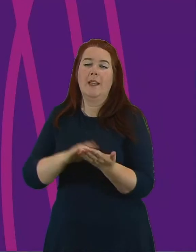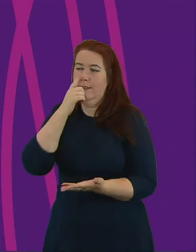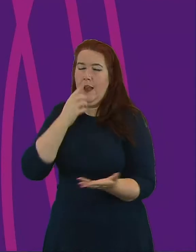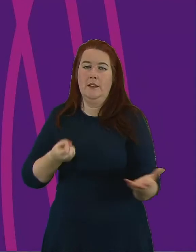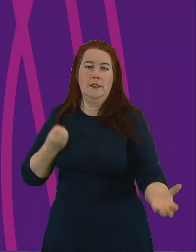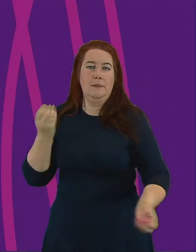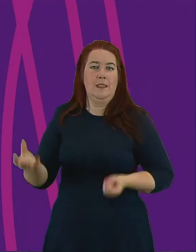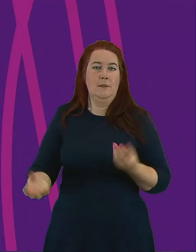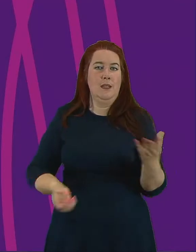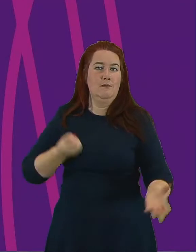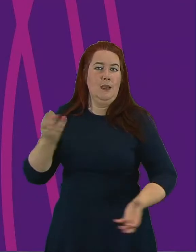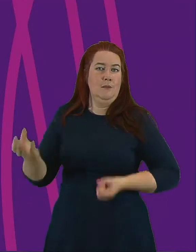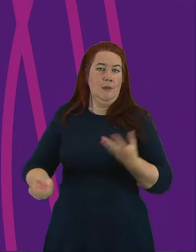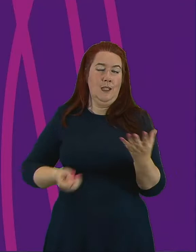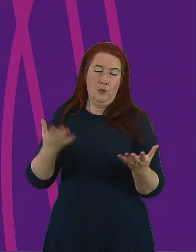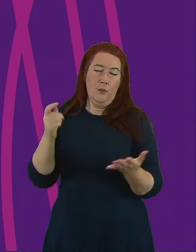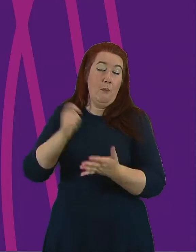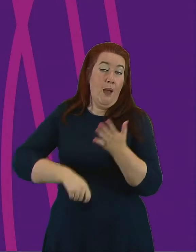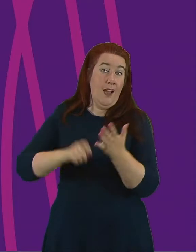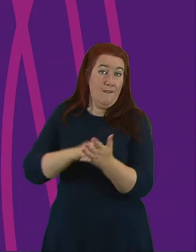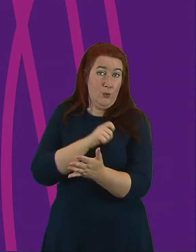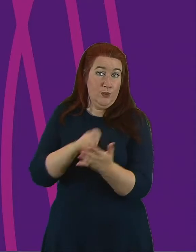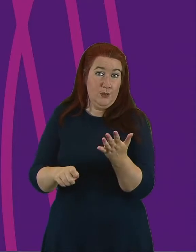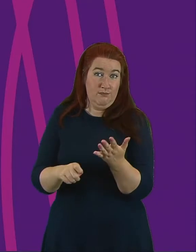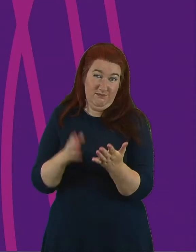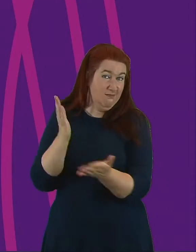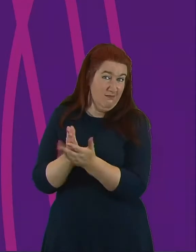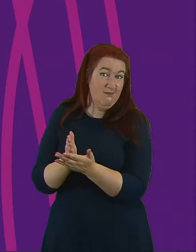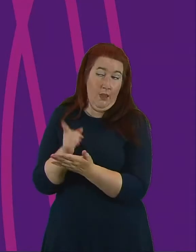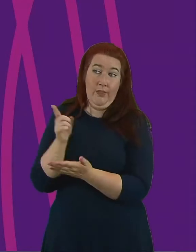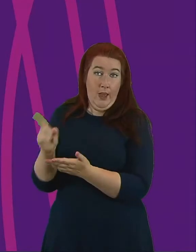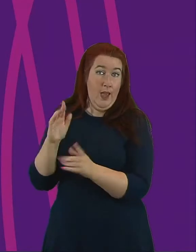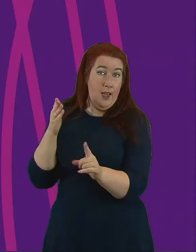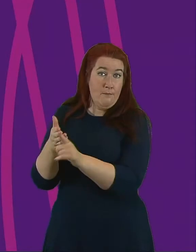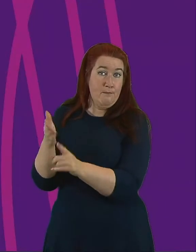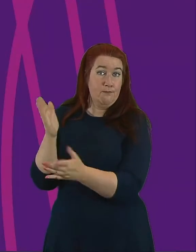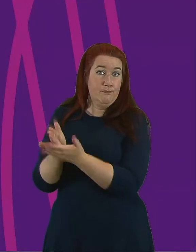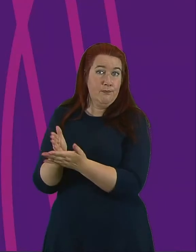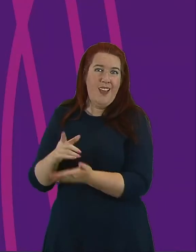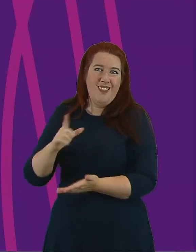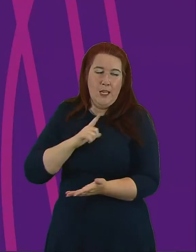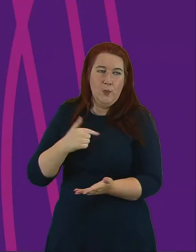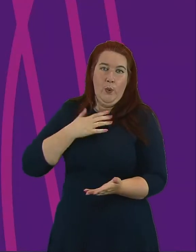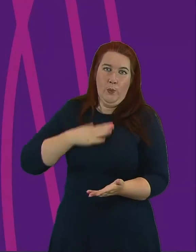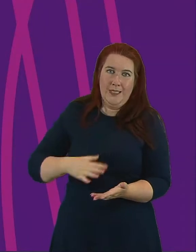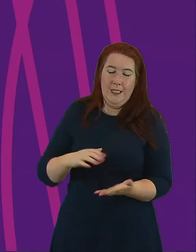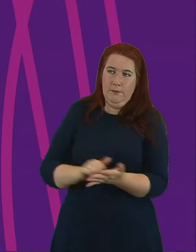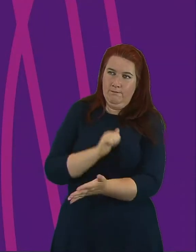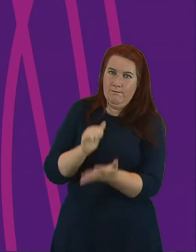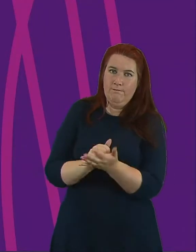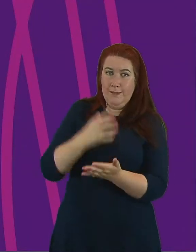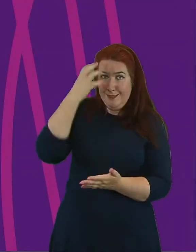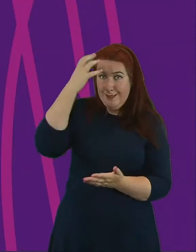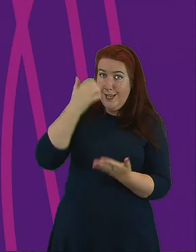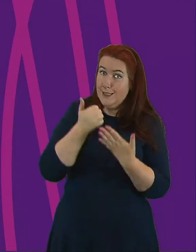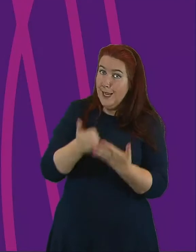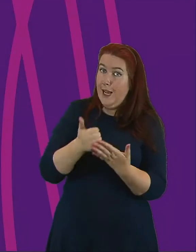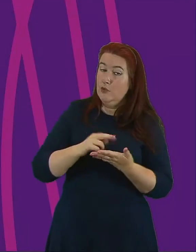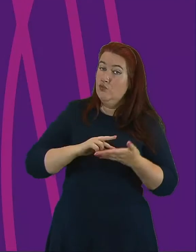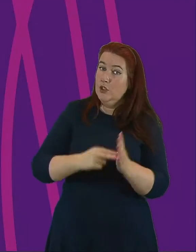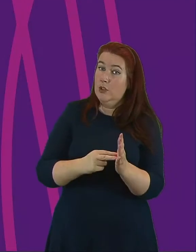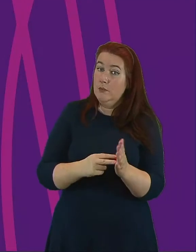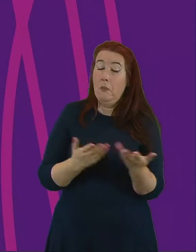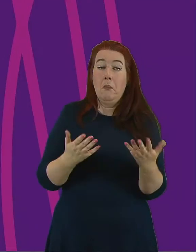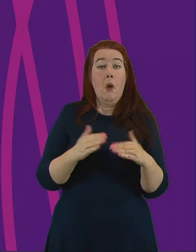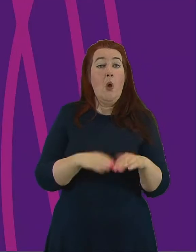on buying votes. That's the reality of it. That's what they will endeavour to do. So we need an effective state aid regime. Again, common frameworks